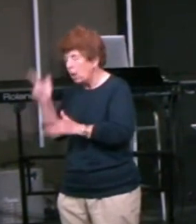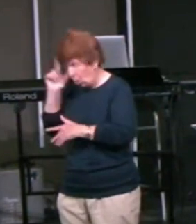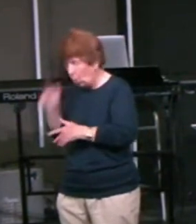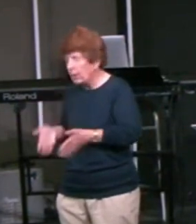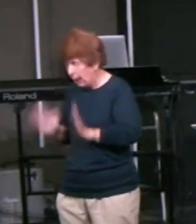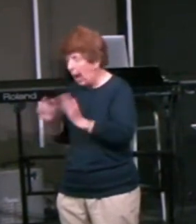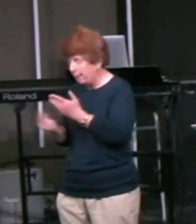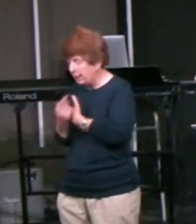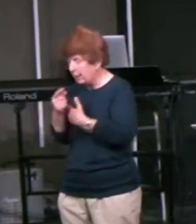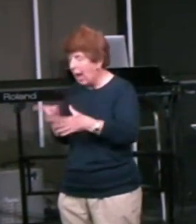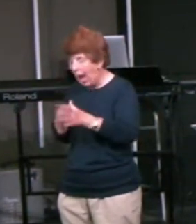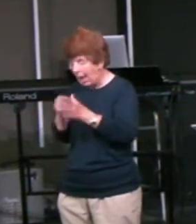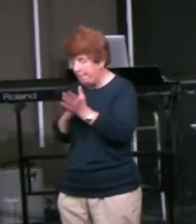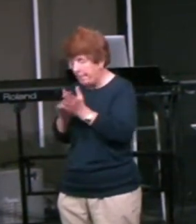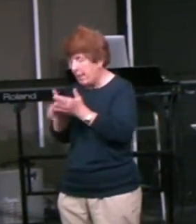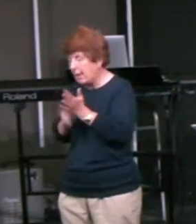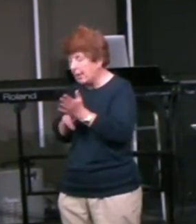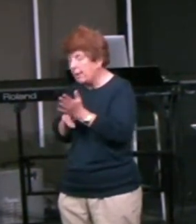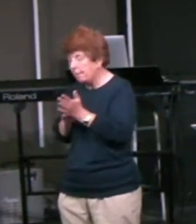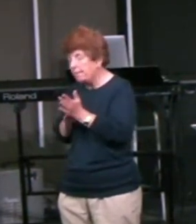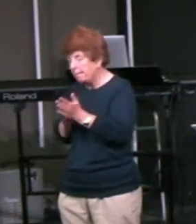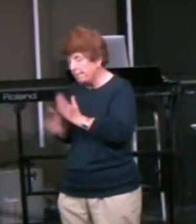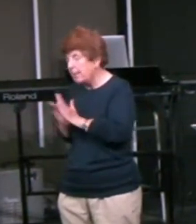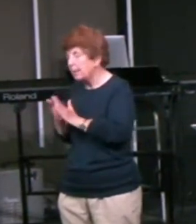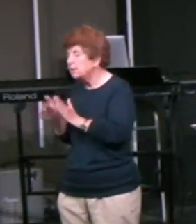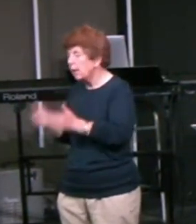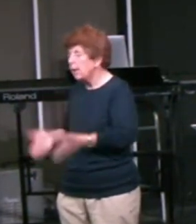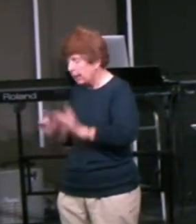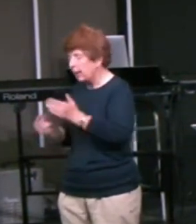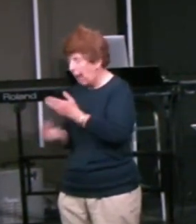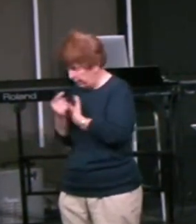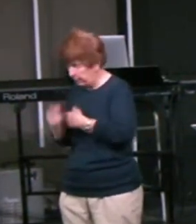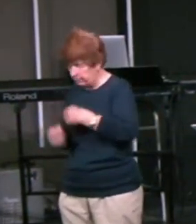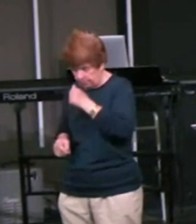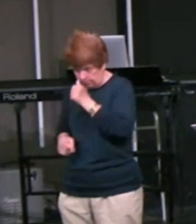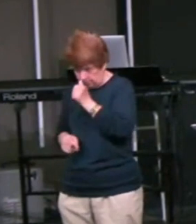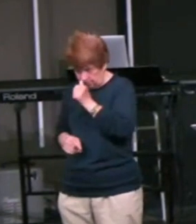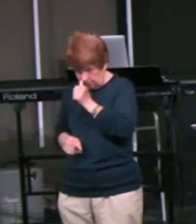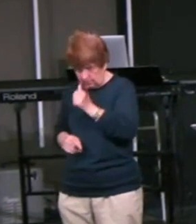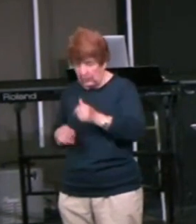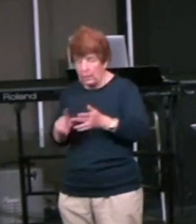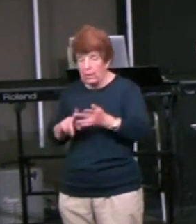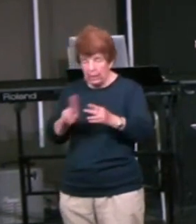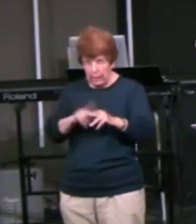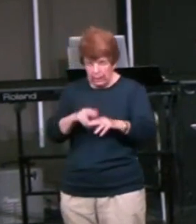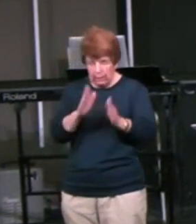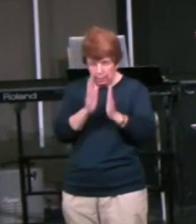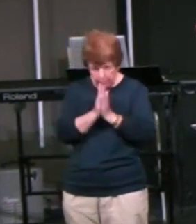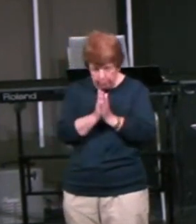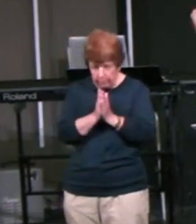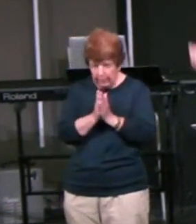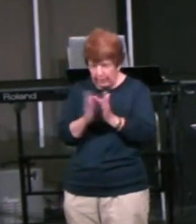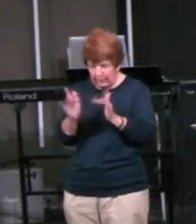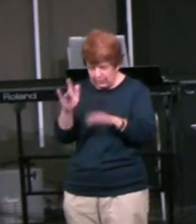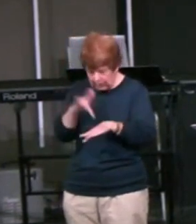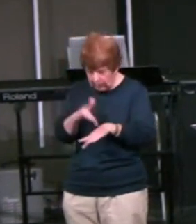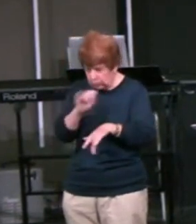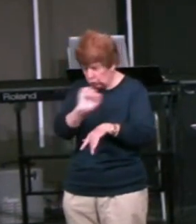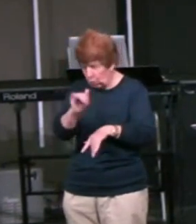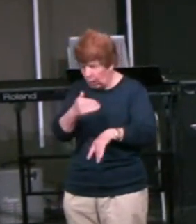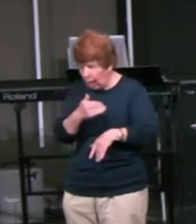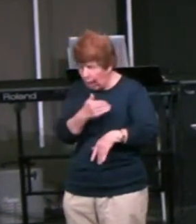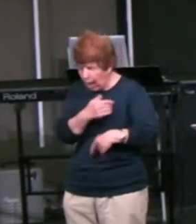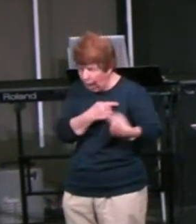it be. This is my heart's desire." And I want to say to you that if the prayer touches your heart, if